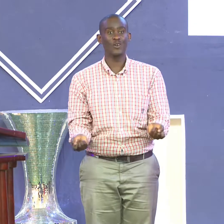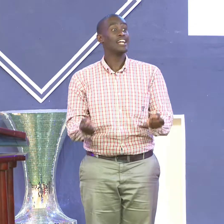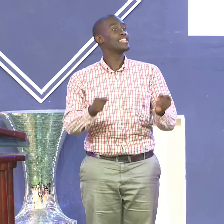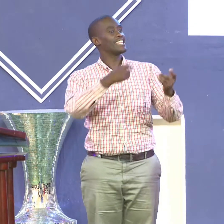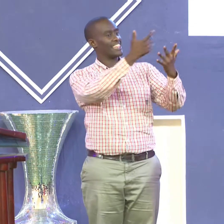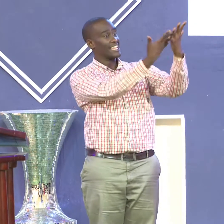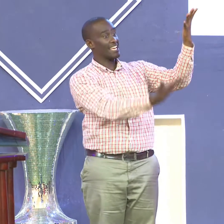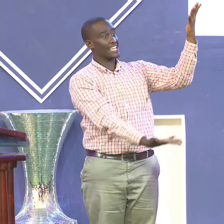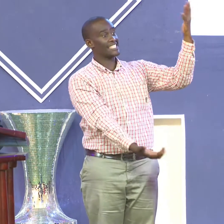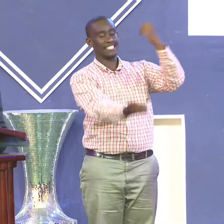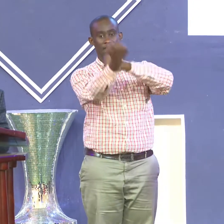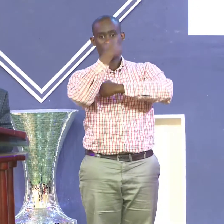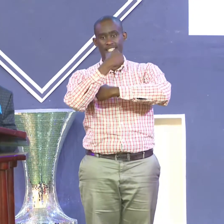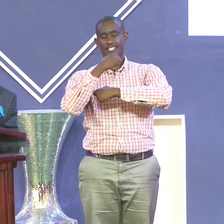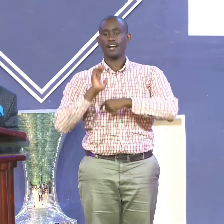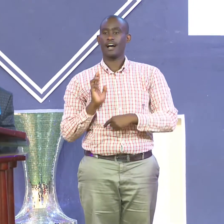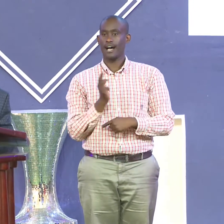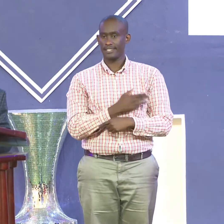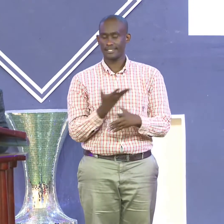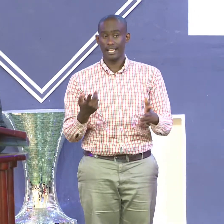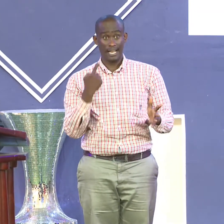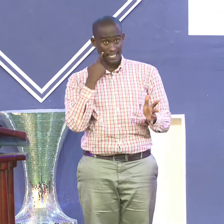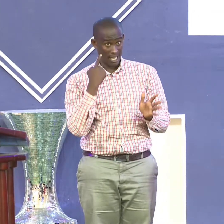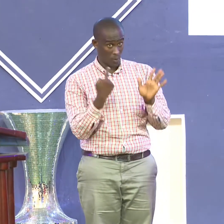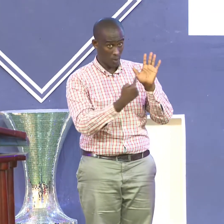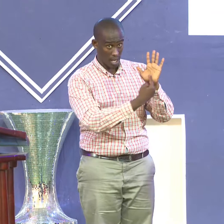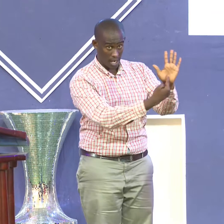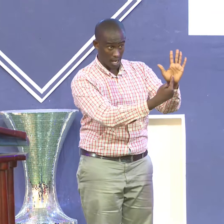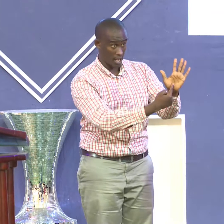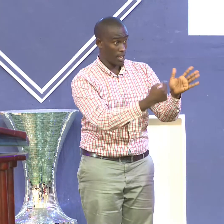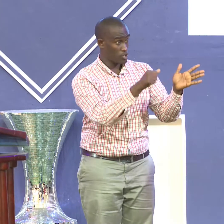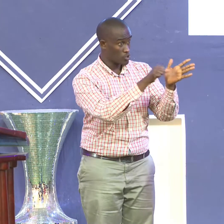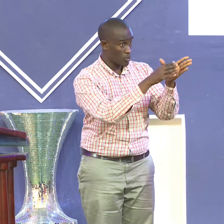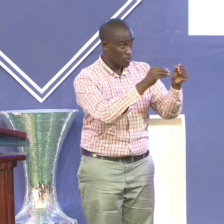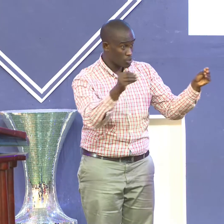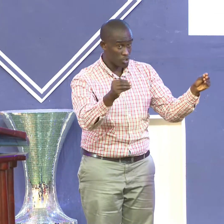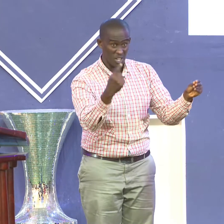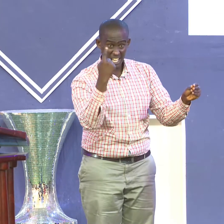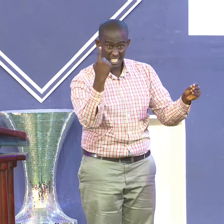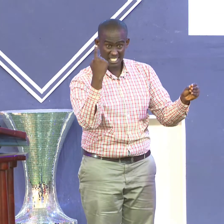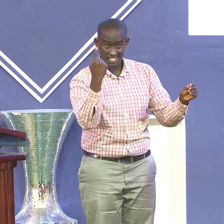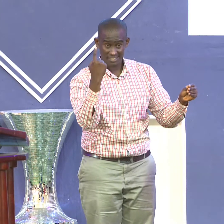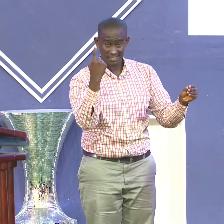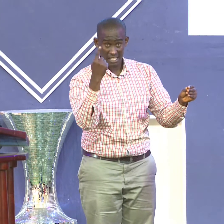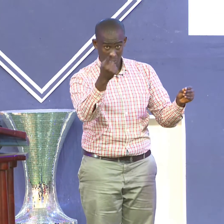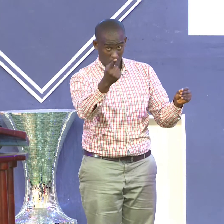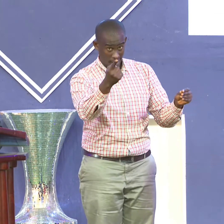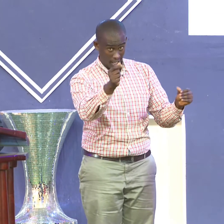are mightier than us. I'm going to reveal unto you one